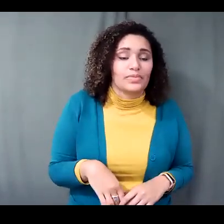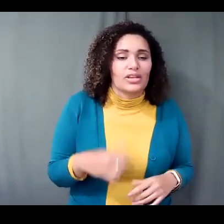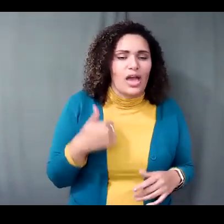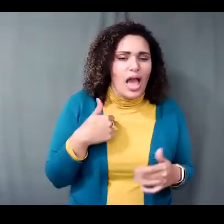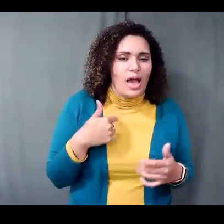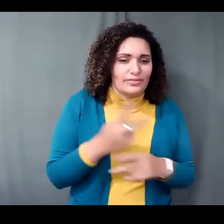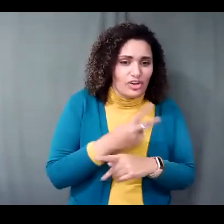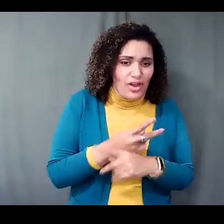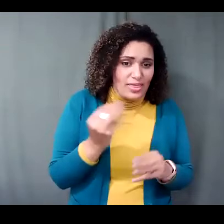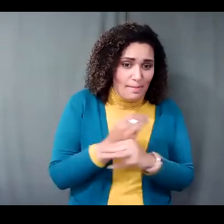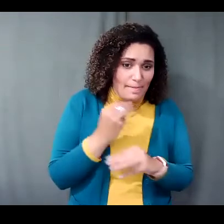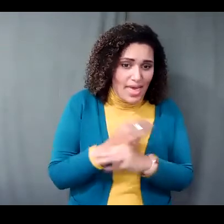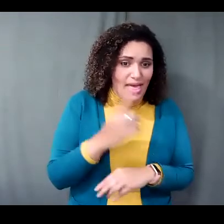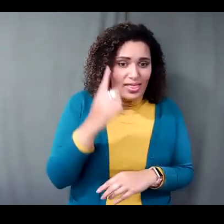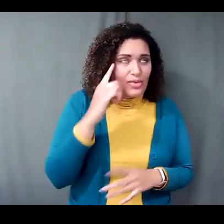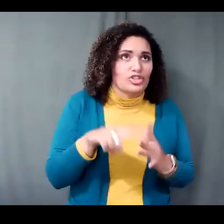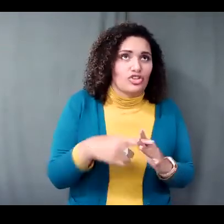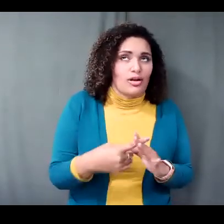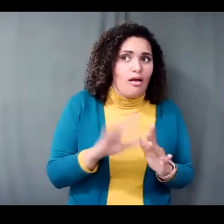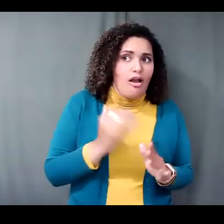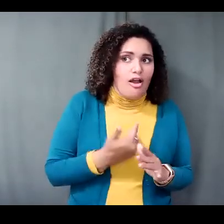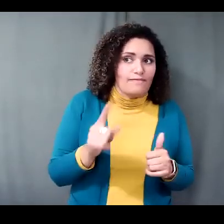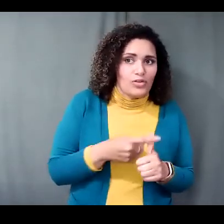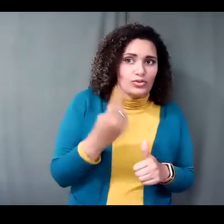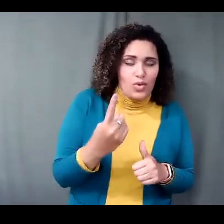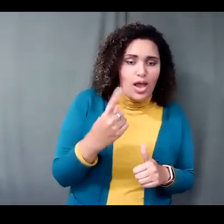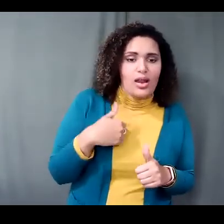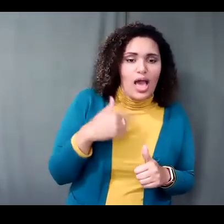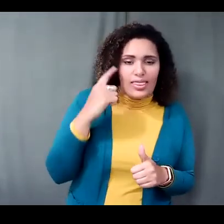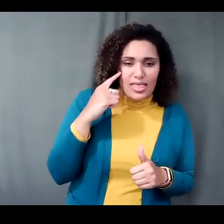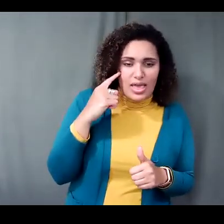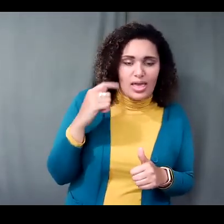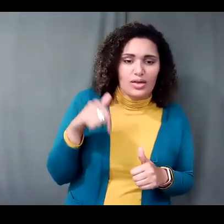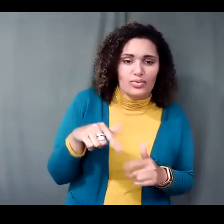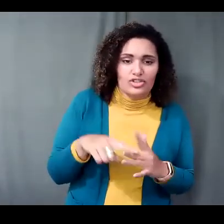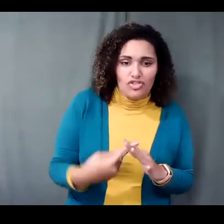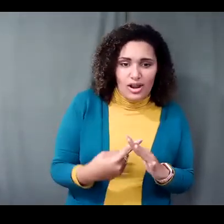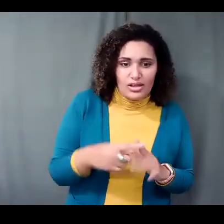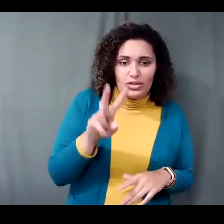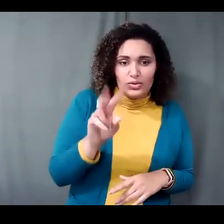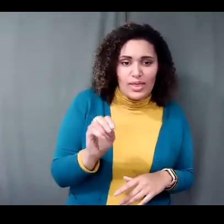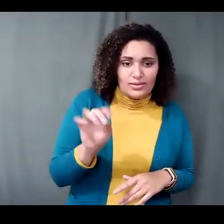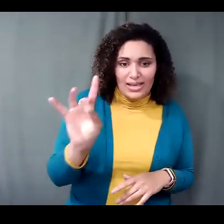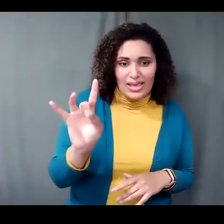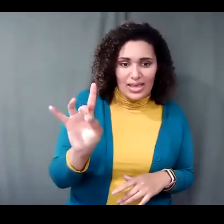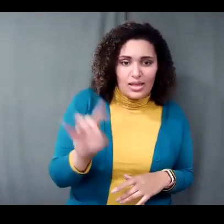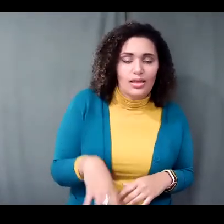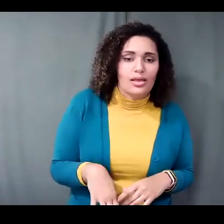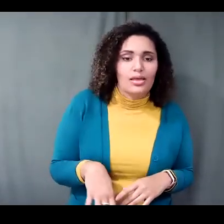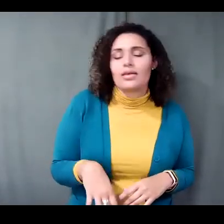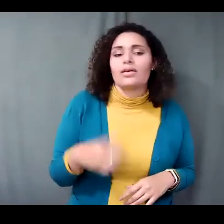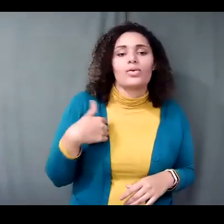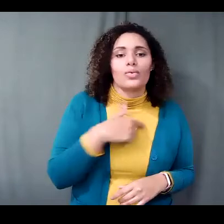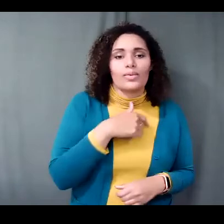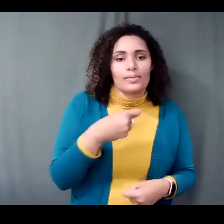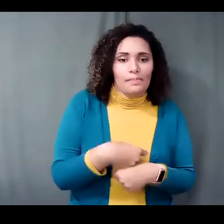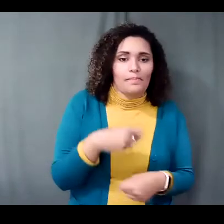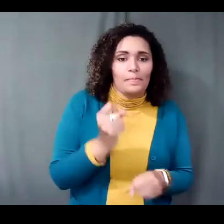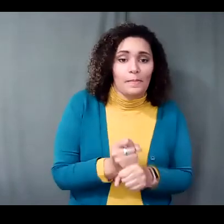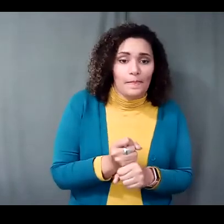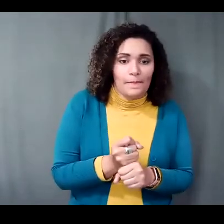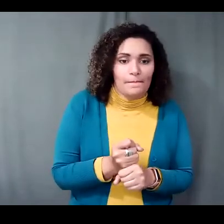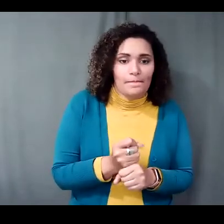there's a whole art in stopping it at the right time and doing, we don't really know how to do that. But that's when we talk about ruby ports generally. That's what it